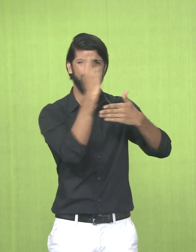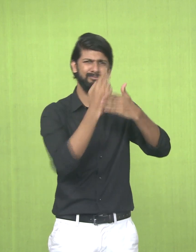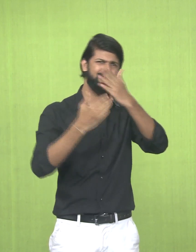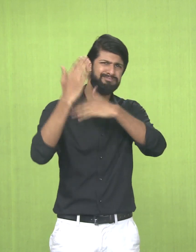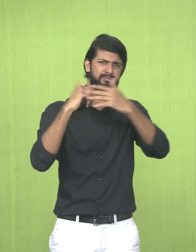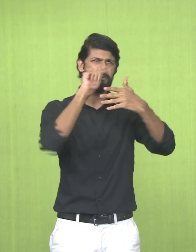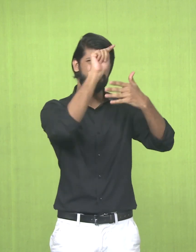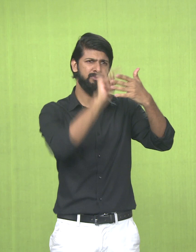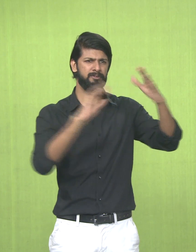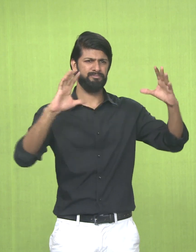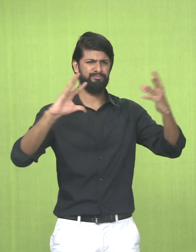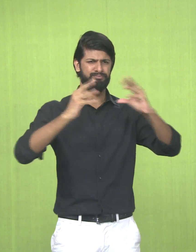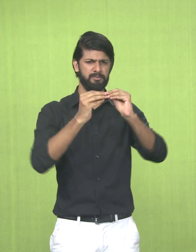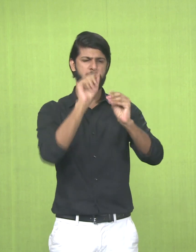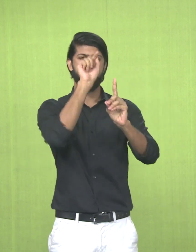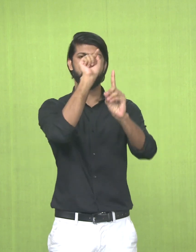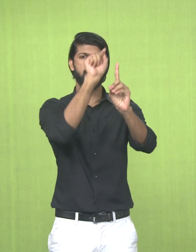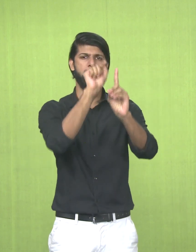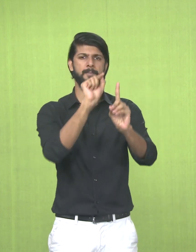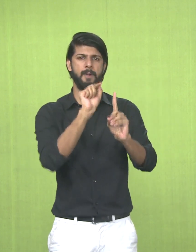Then we will have the summary of this lesson.